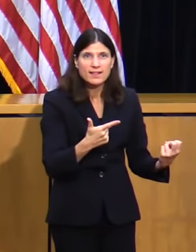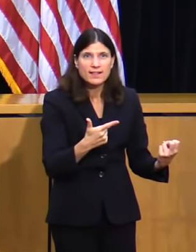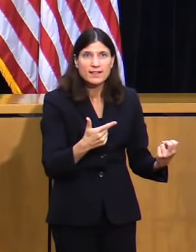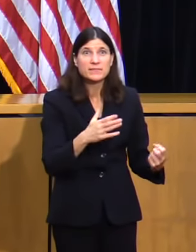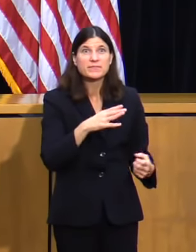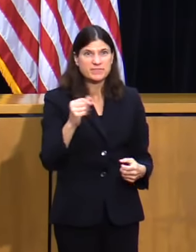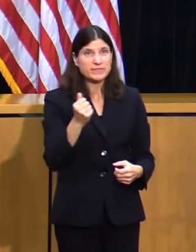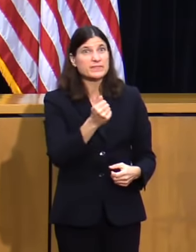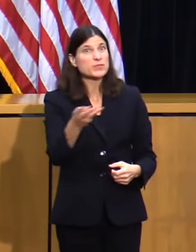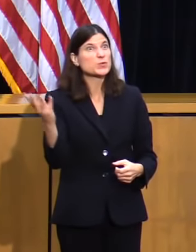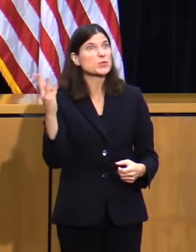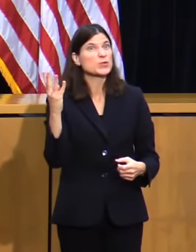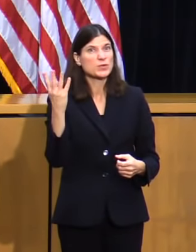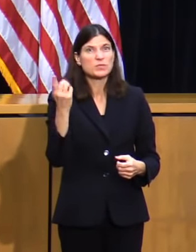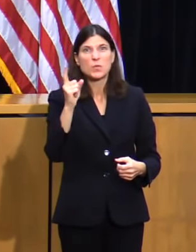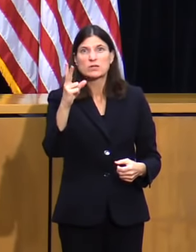it.